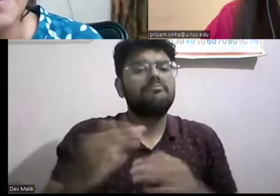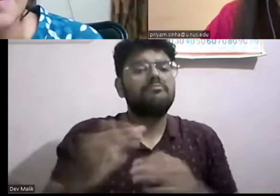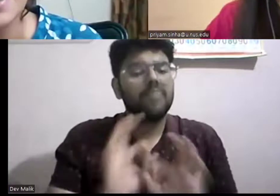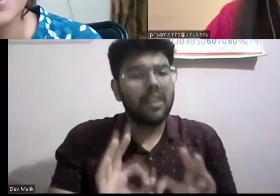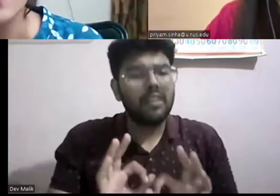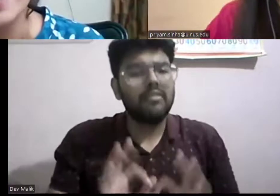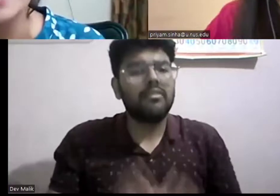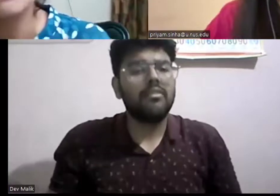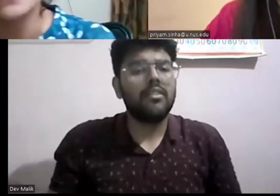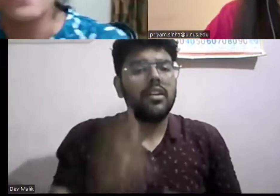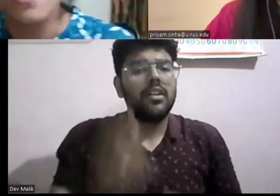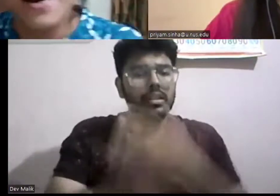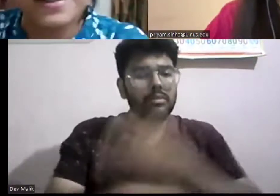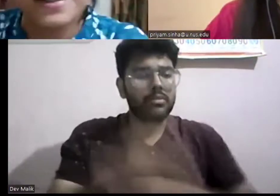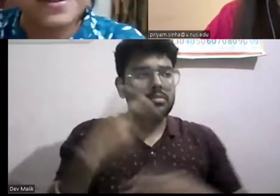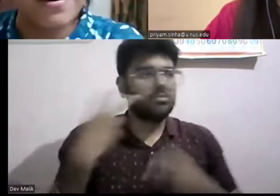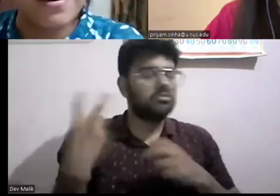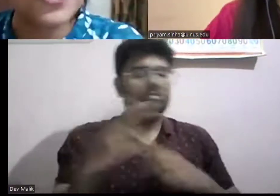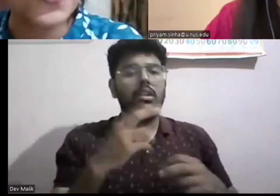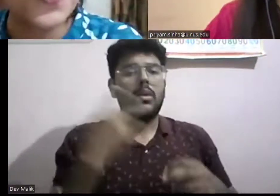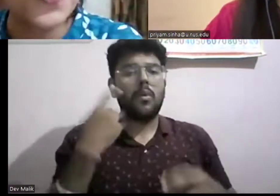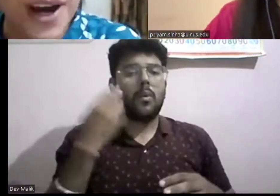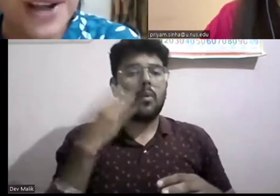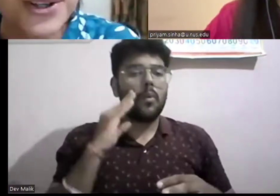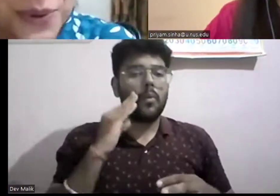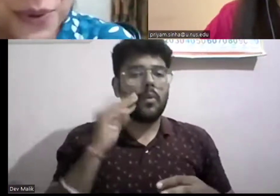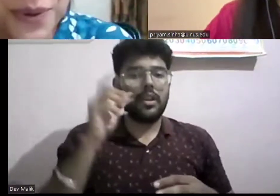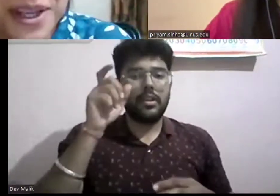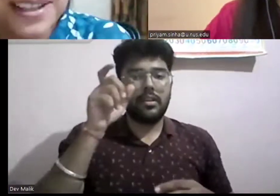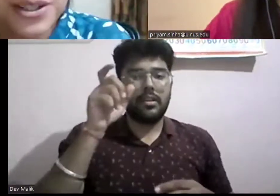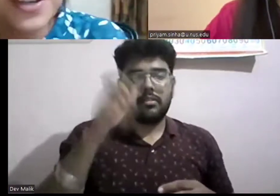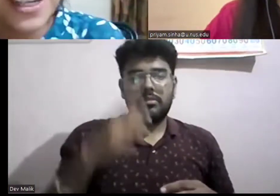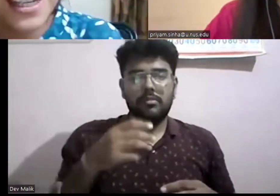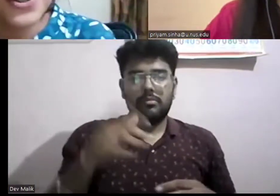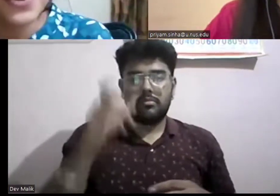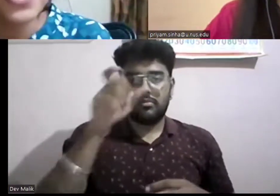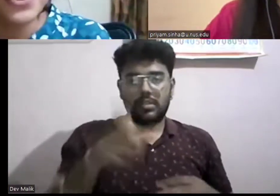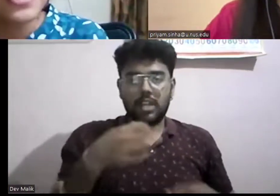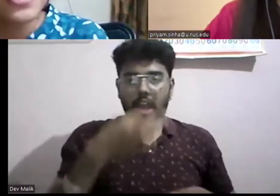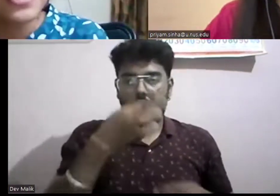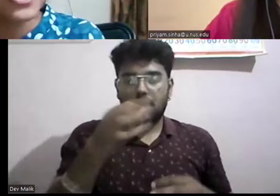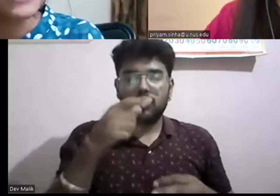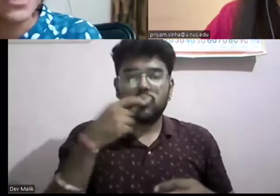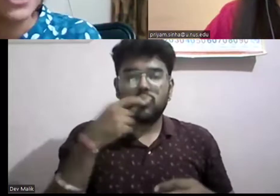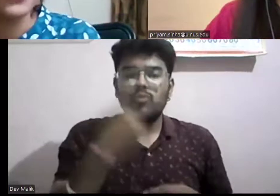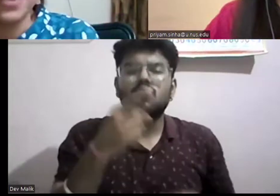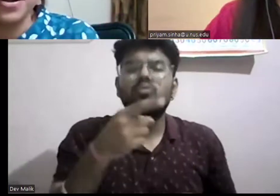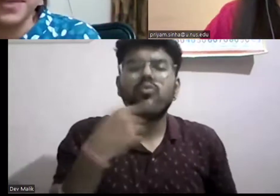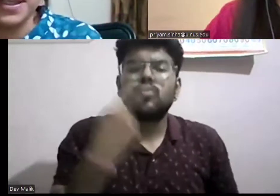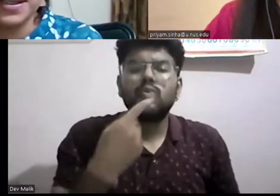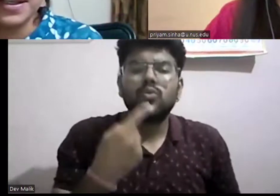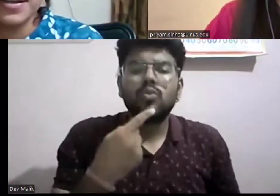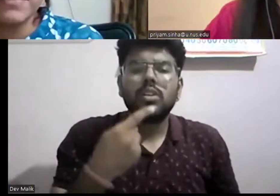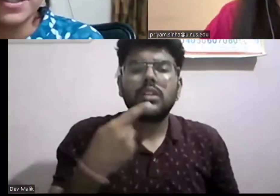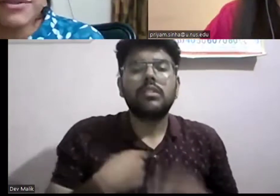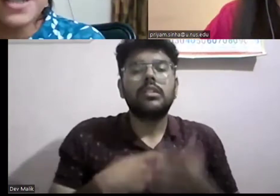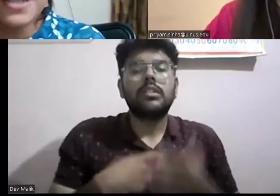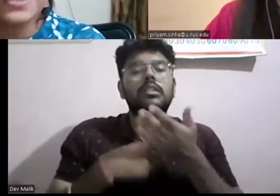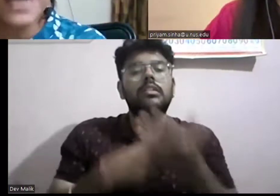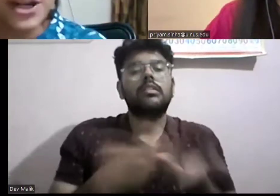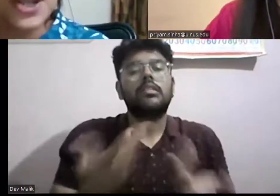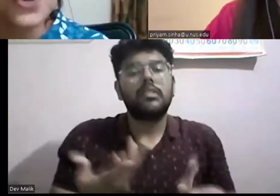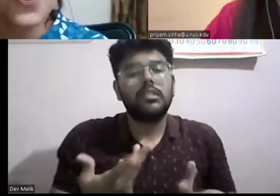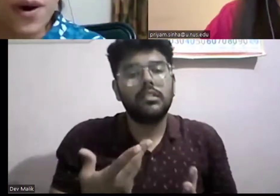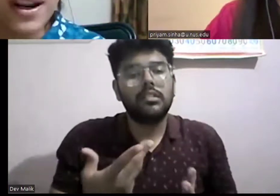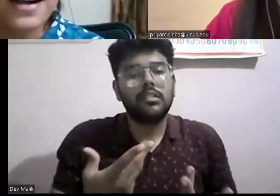and disability. So when somebody asks us, who are you? So we need to, you know, retrospect, who are we, whether we